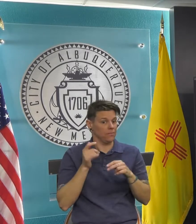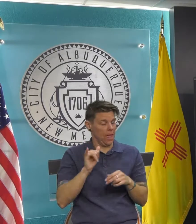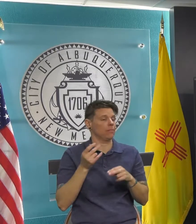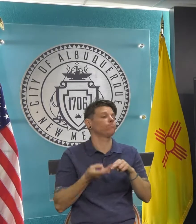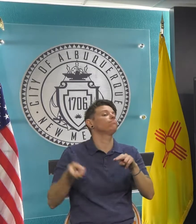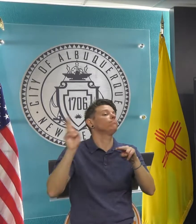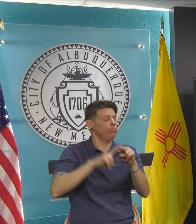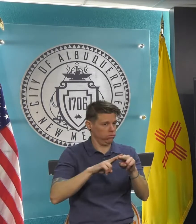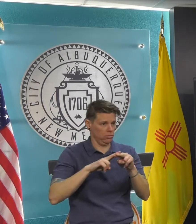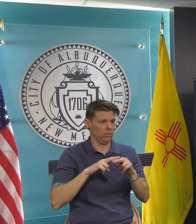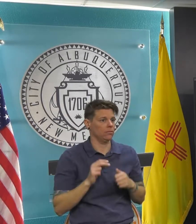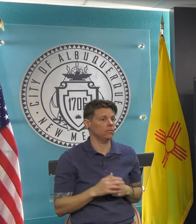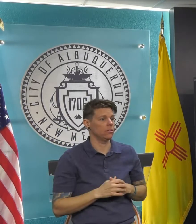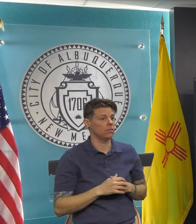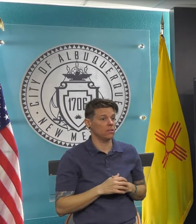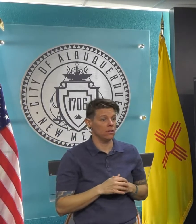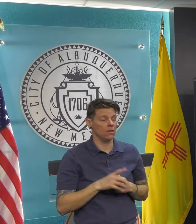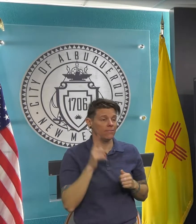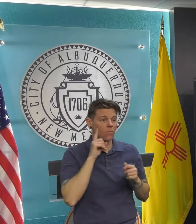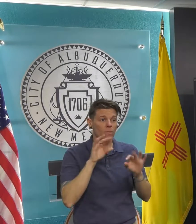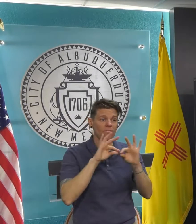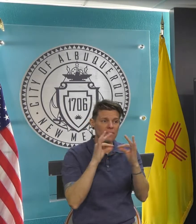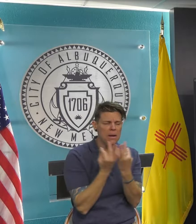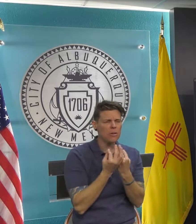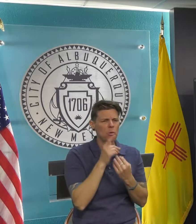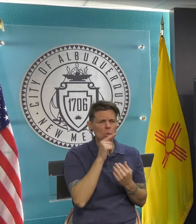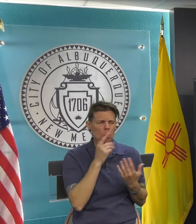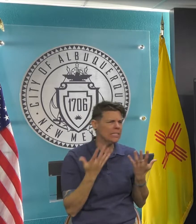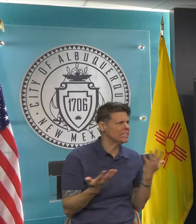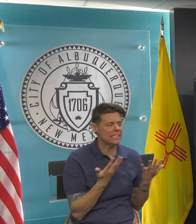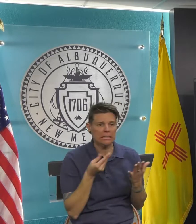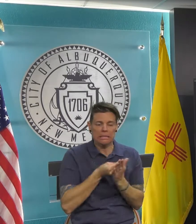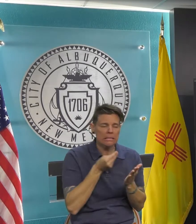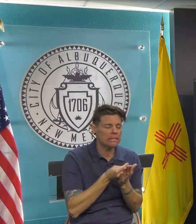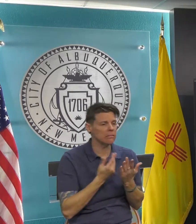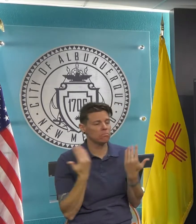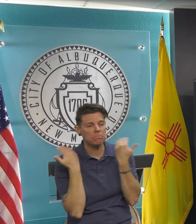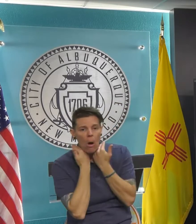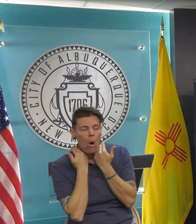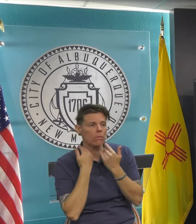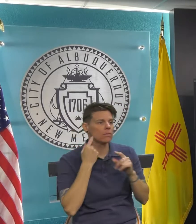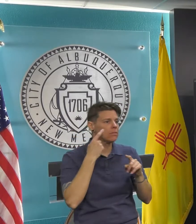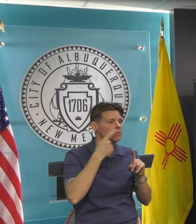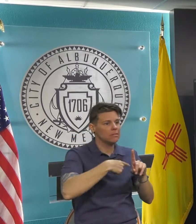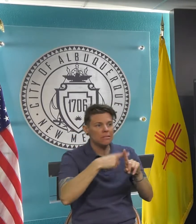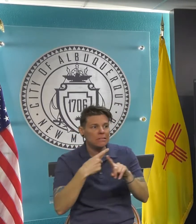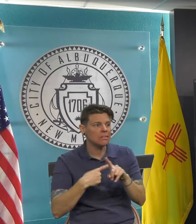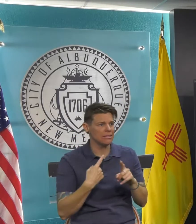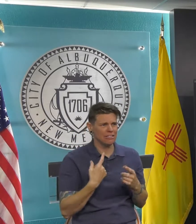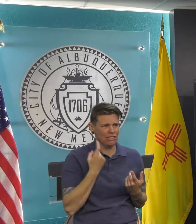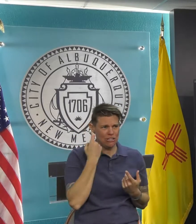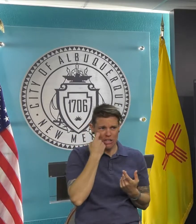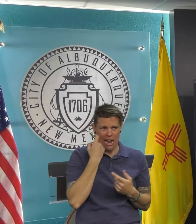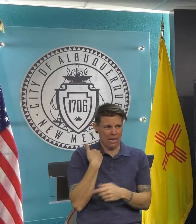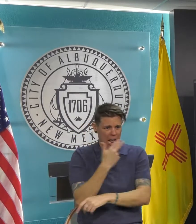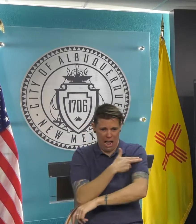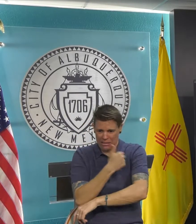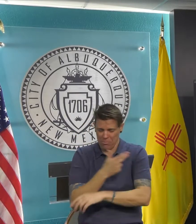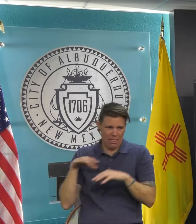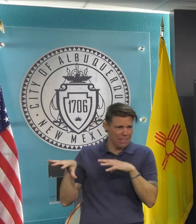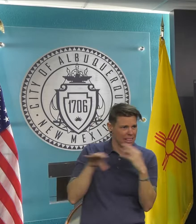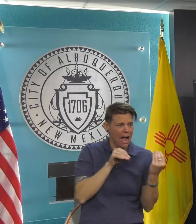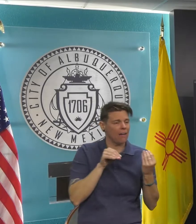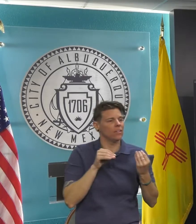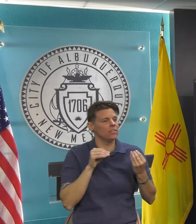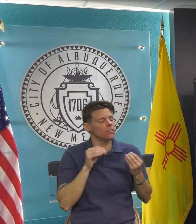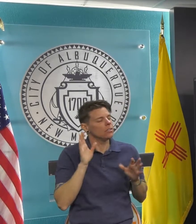ends meet, and talking to local leaders about the budget struggles that are on the horizon, I'll be honest, it wasn't the bill I would have written,